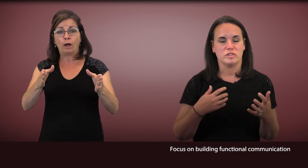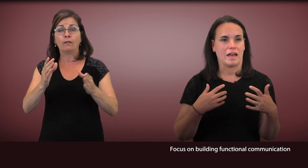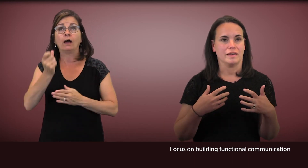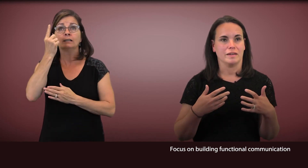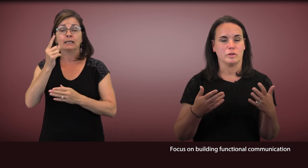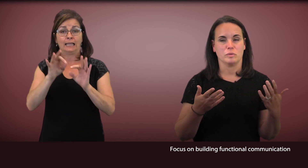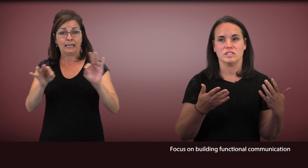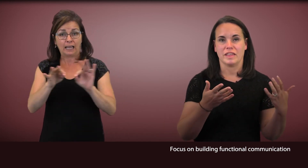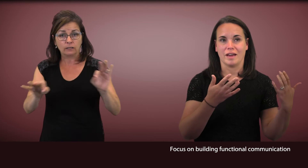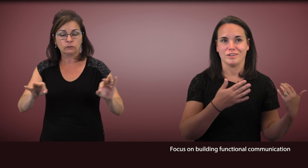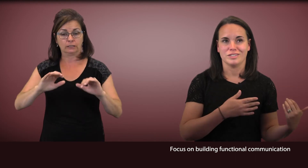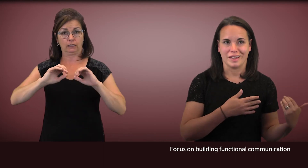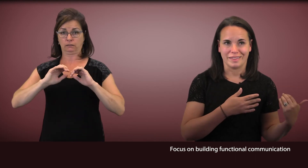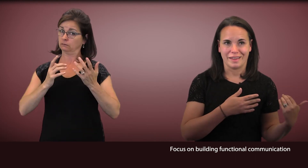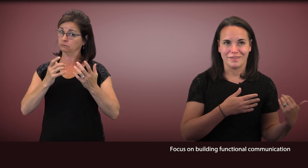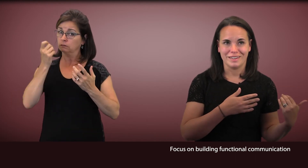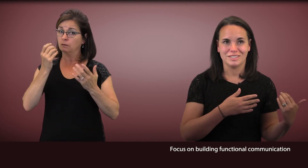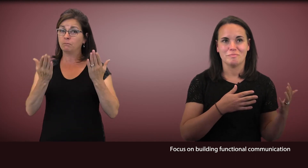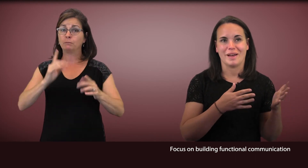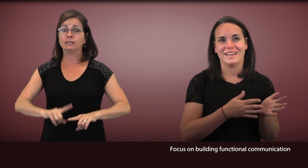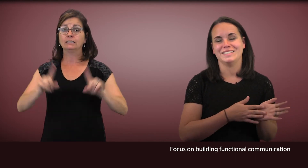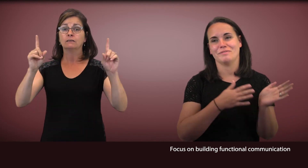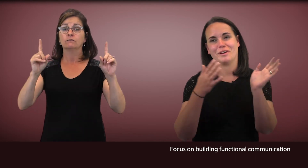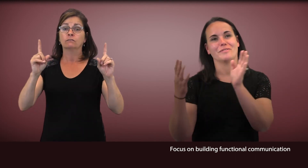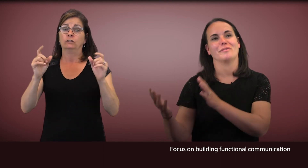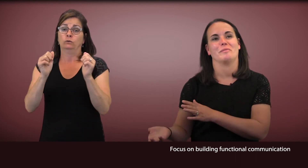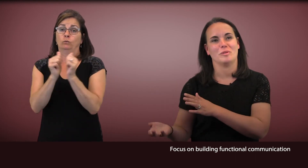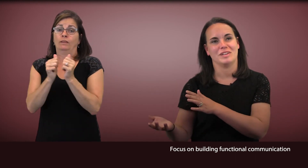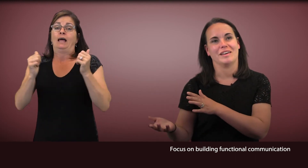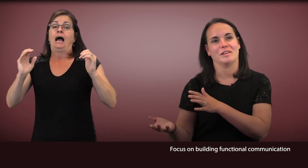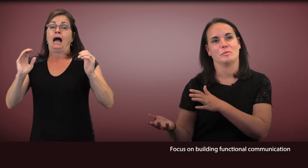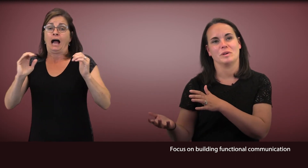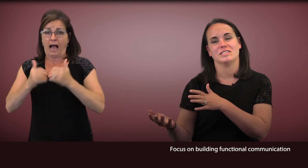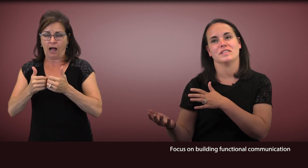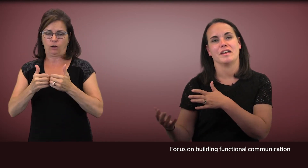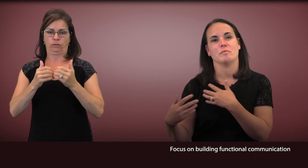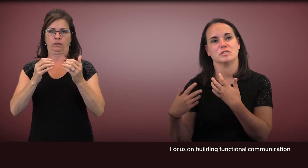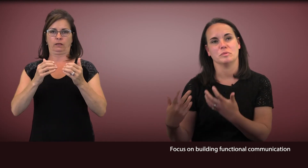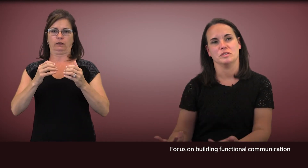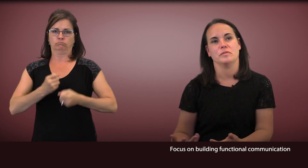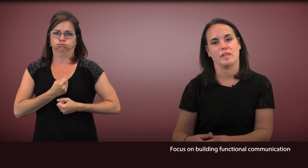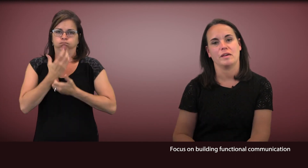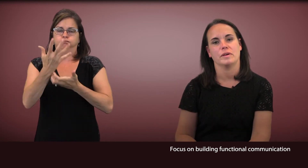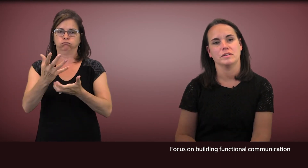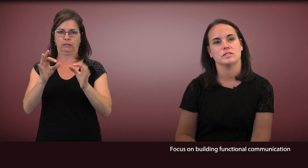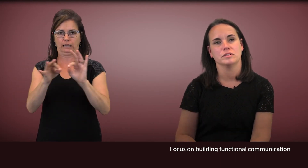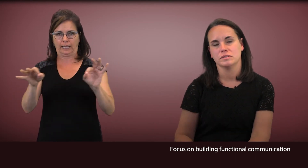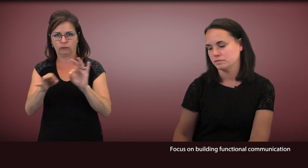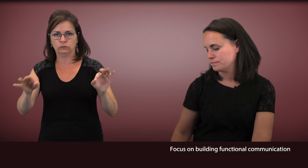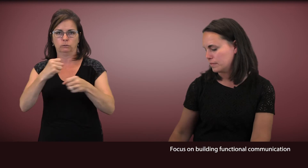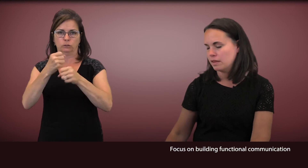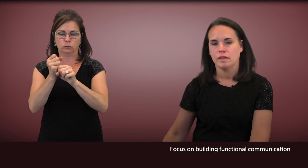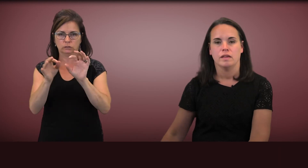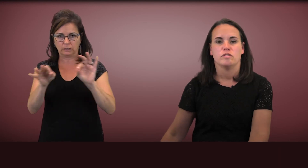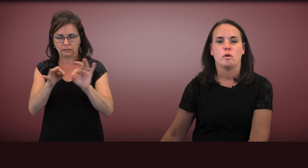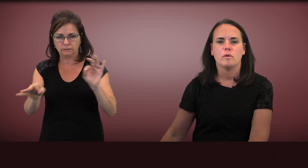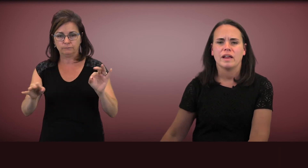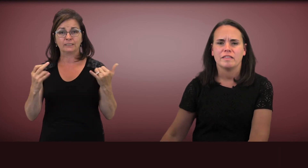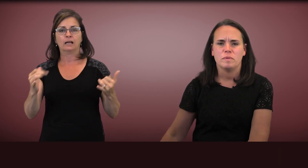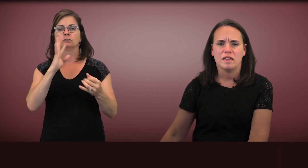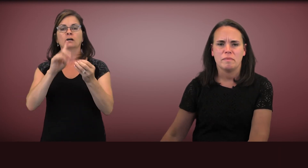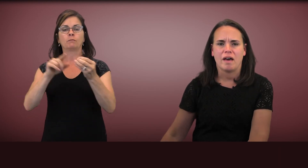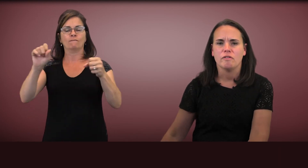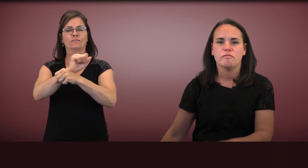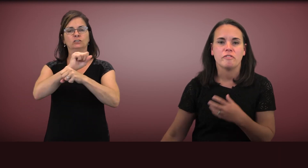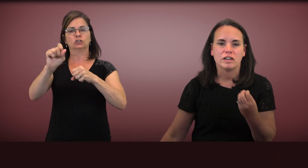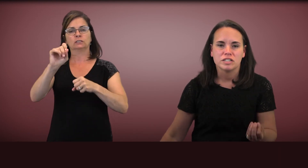the modality with which they understand language might differ from the modality with which they're able to produce language. So when